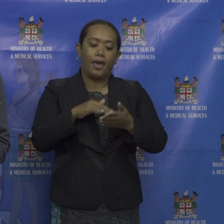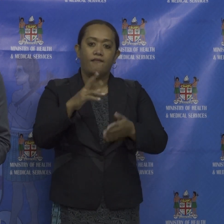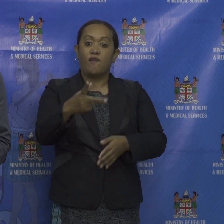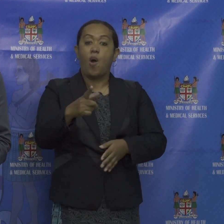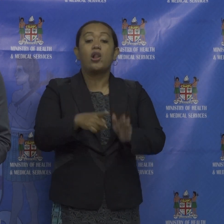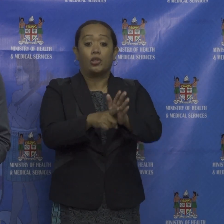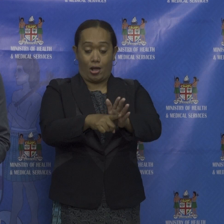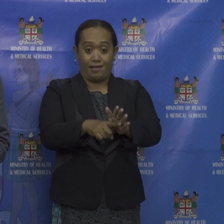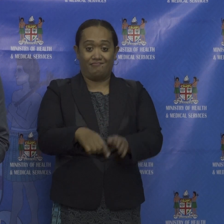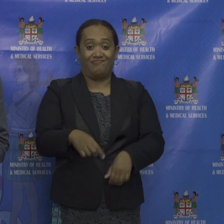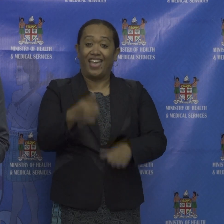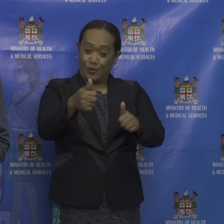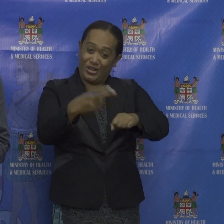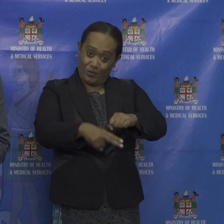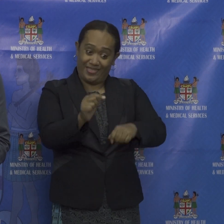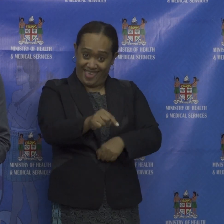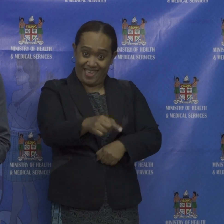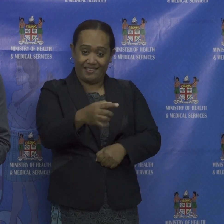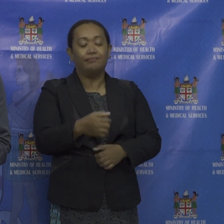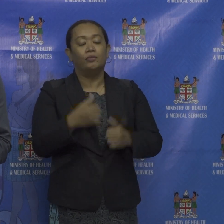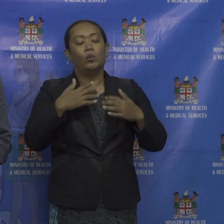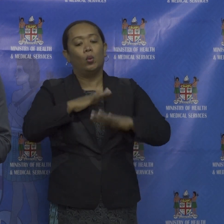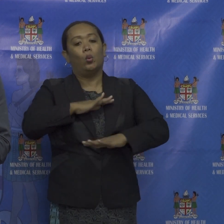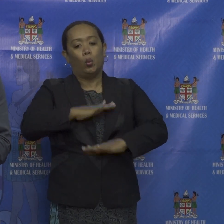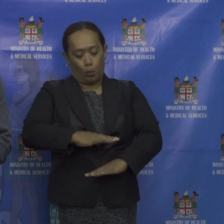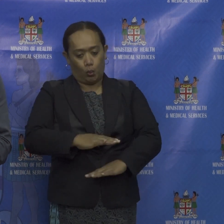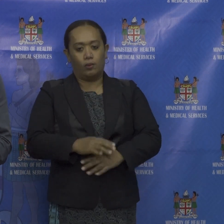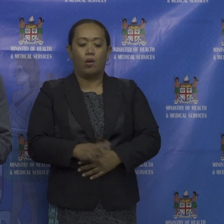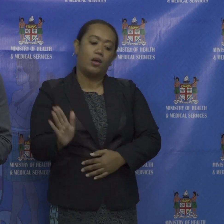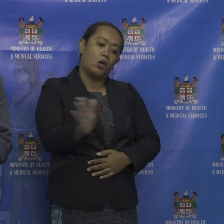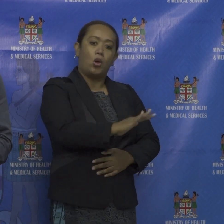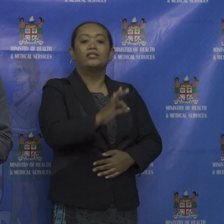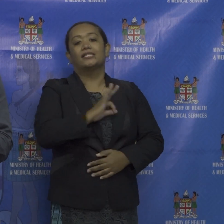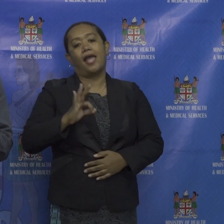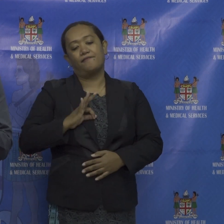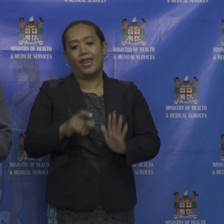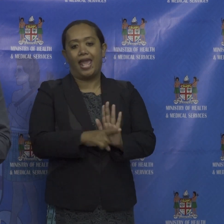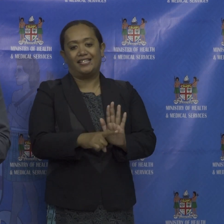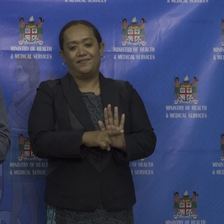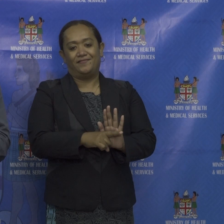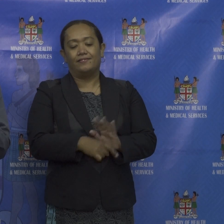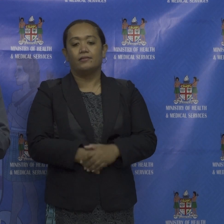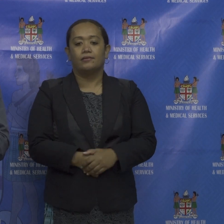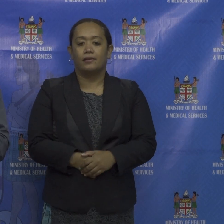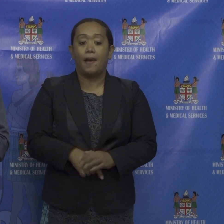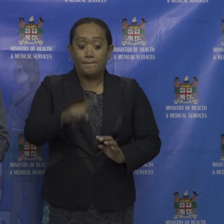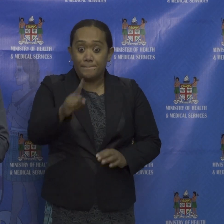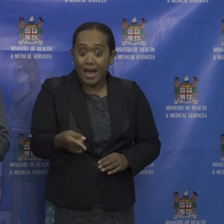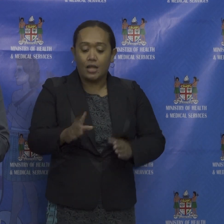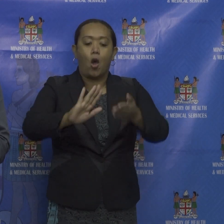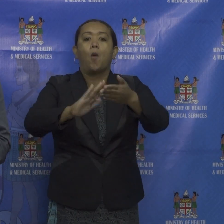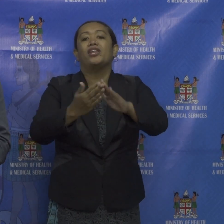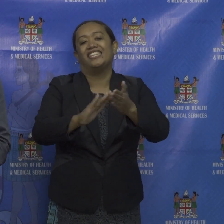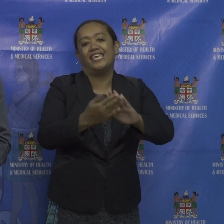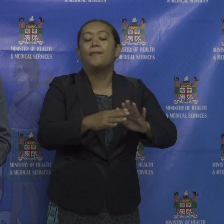Unfortunately, that's where the good news ends, because this indicates that the community is the most likely source of the